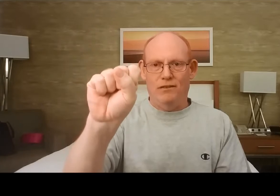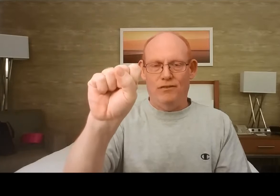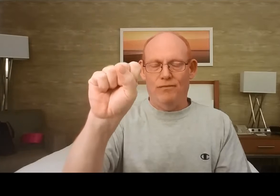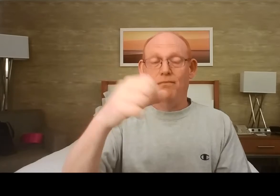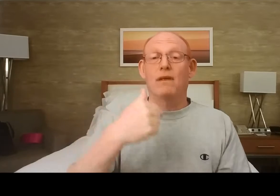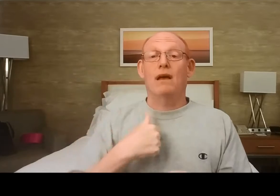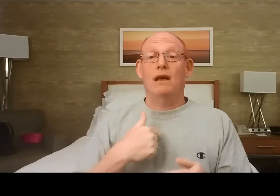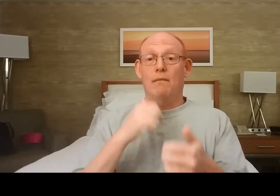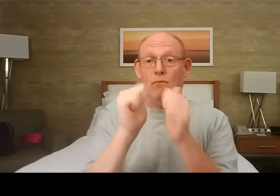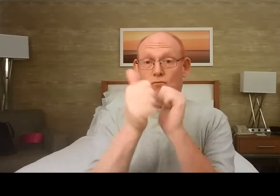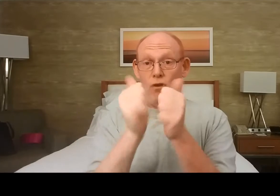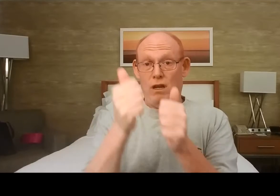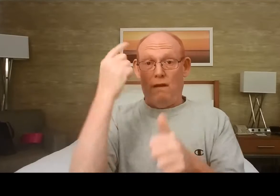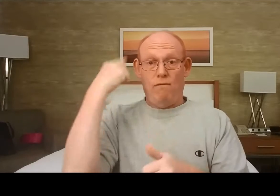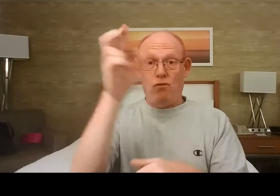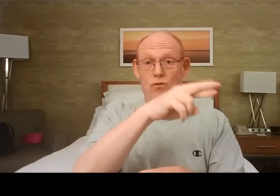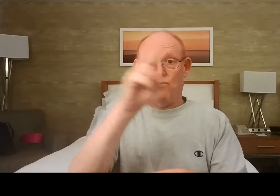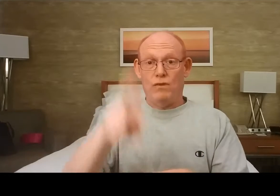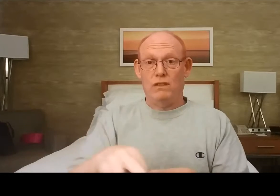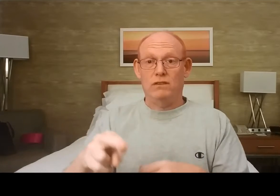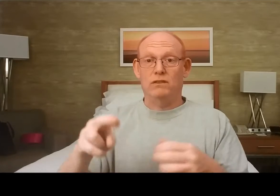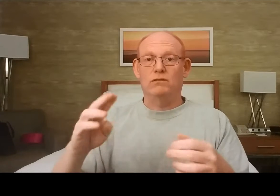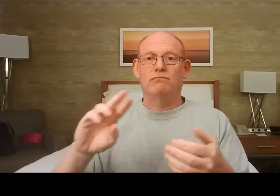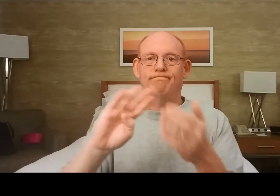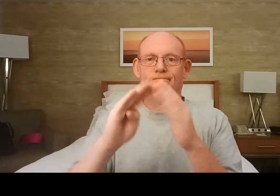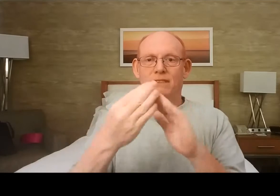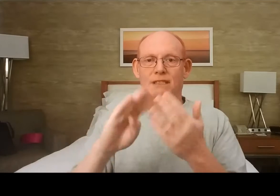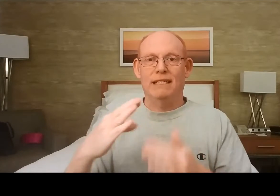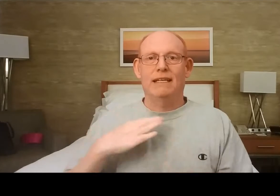I'm running for a seat on Rochester City Council.